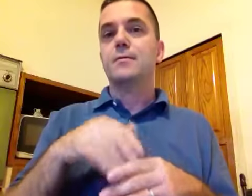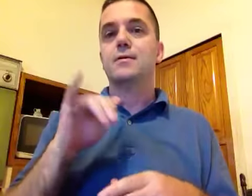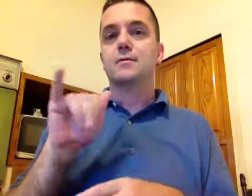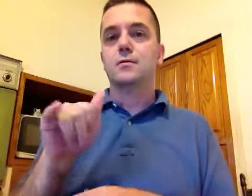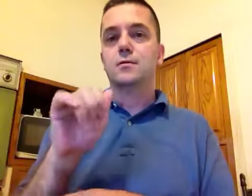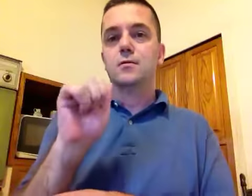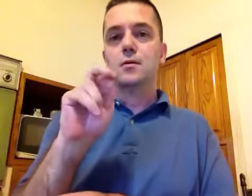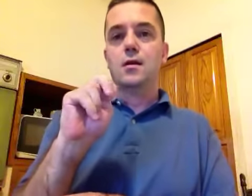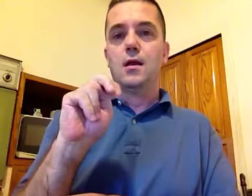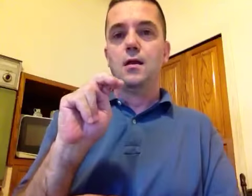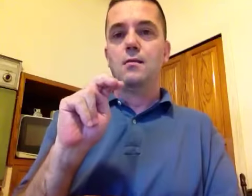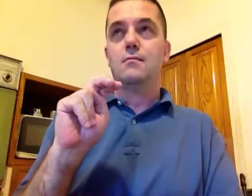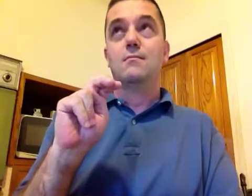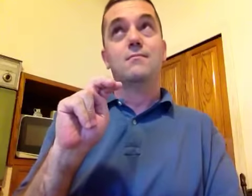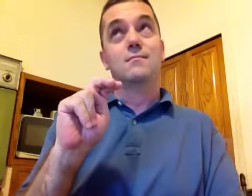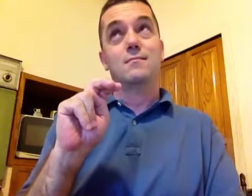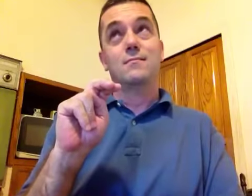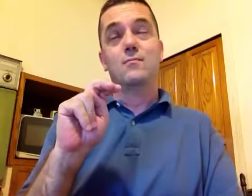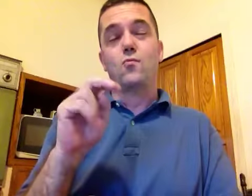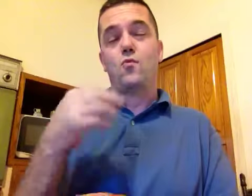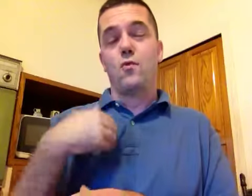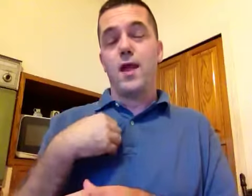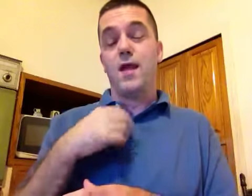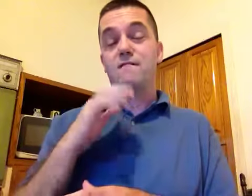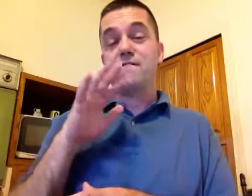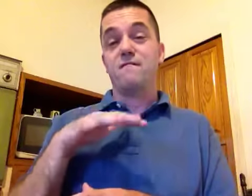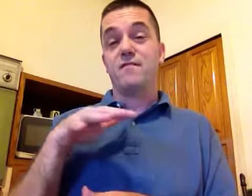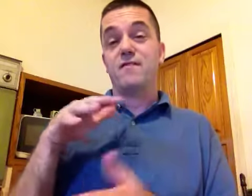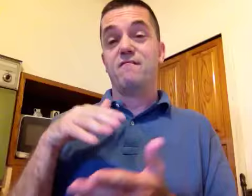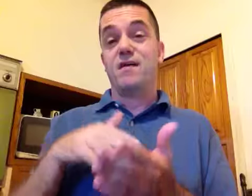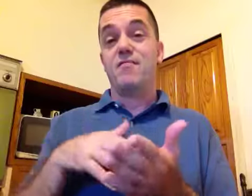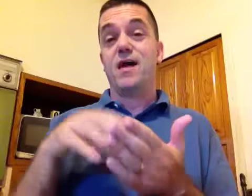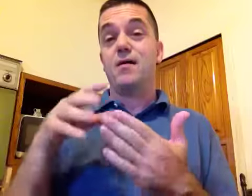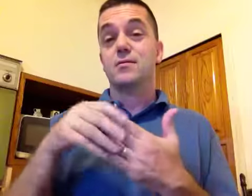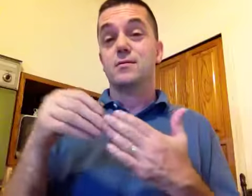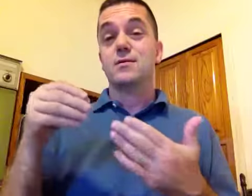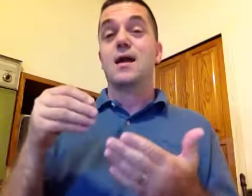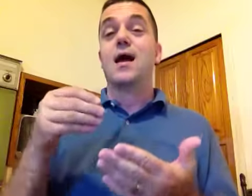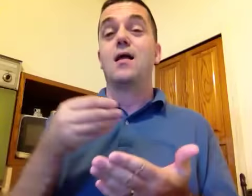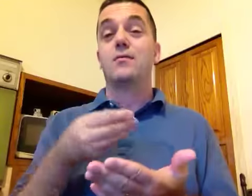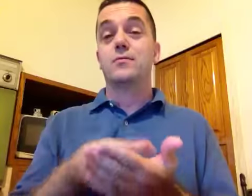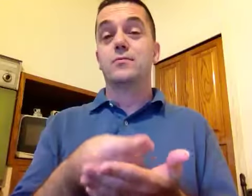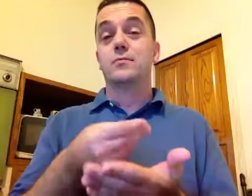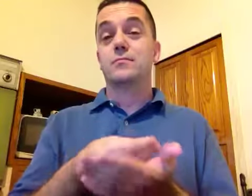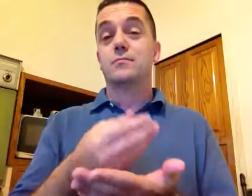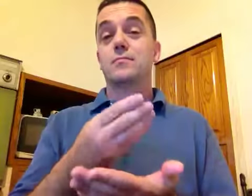$55,000 of student loans we're working on. We're working the plan really